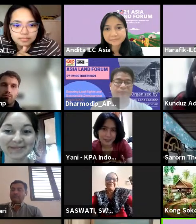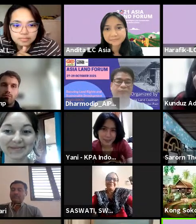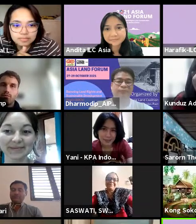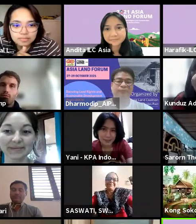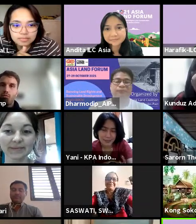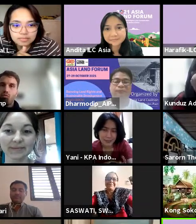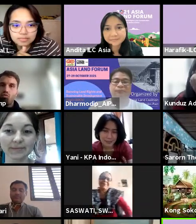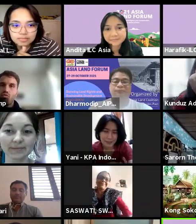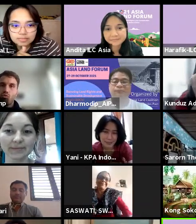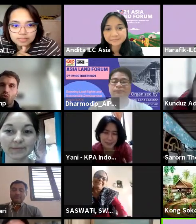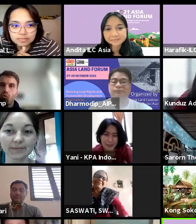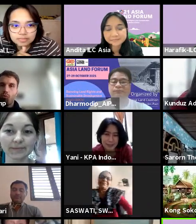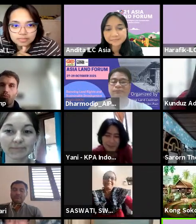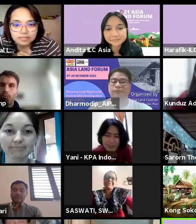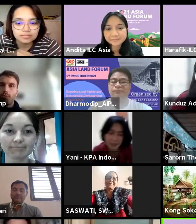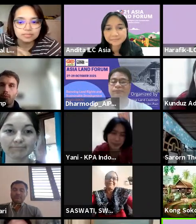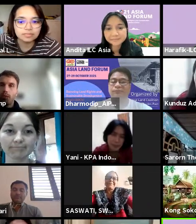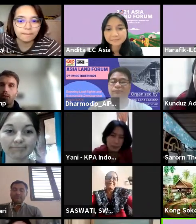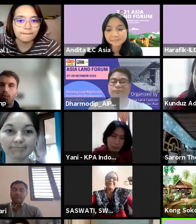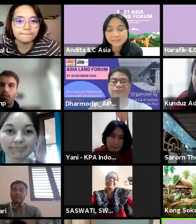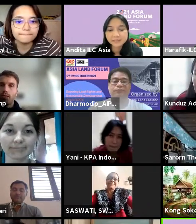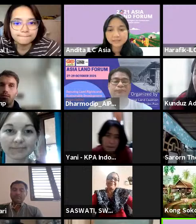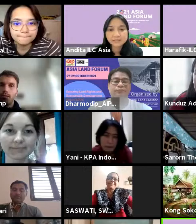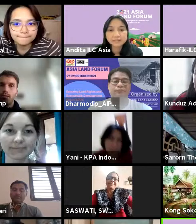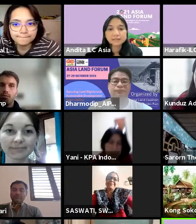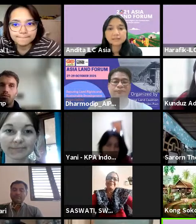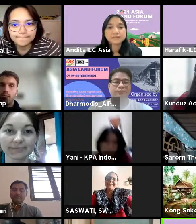Asia, but the ILC global strategy there.